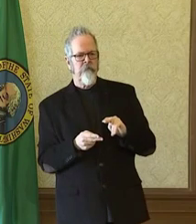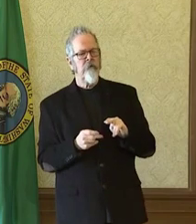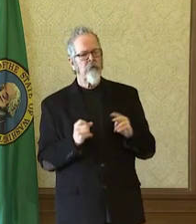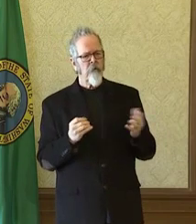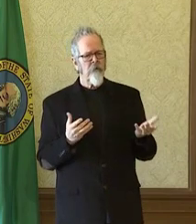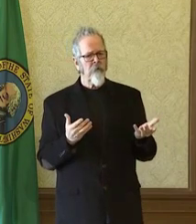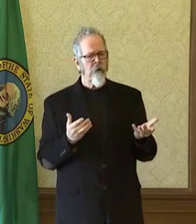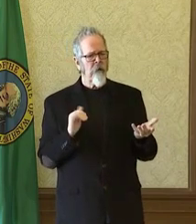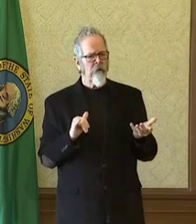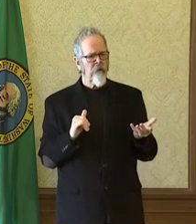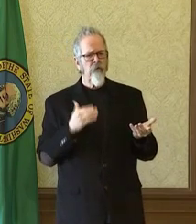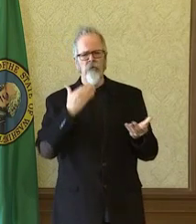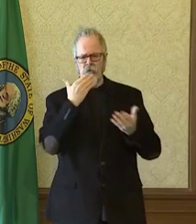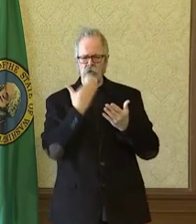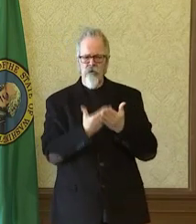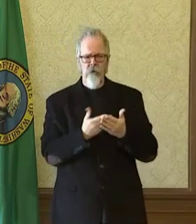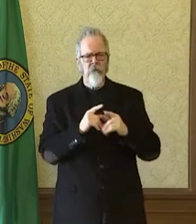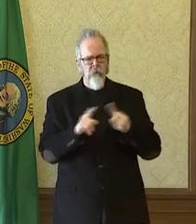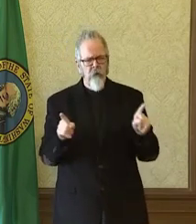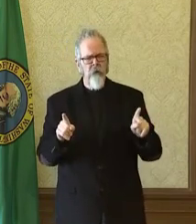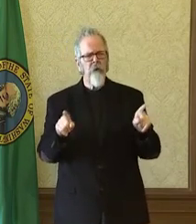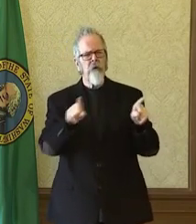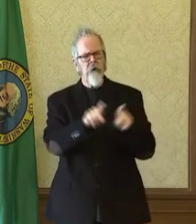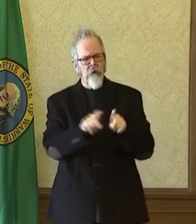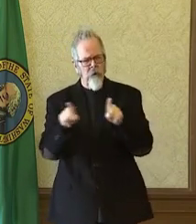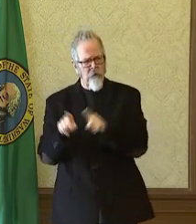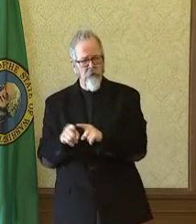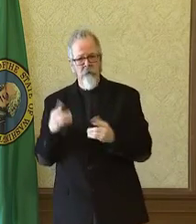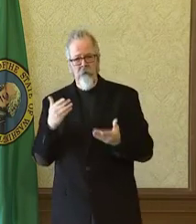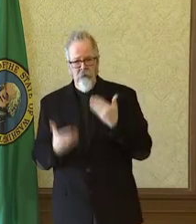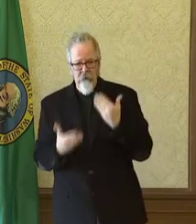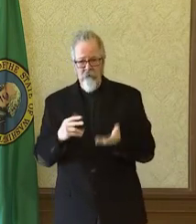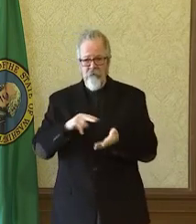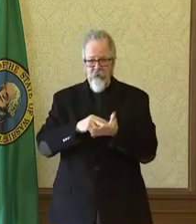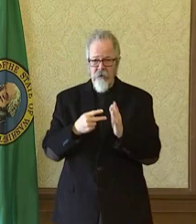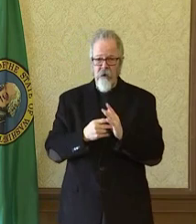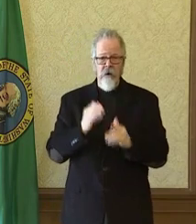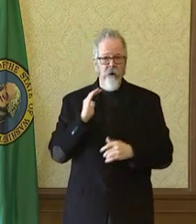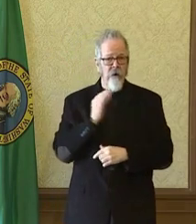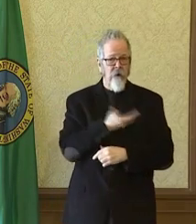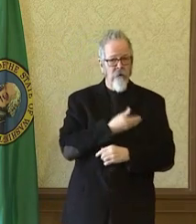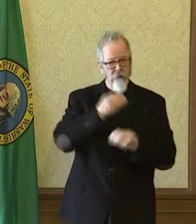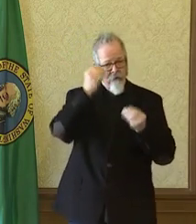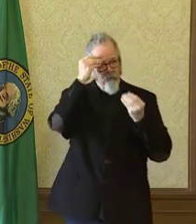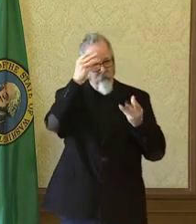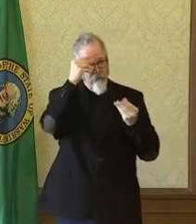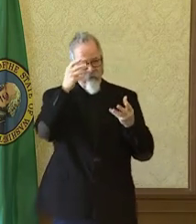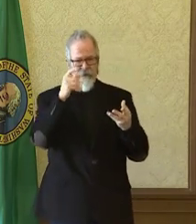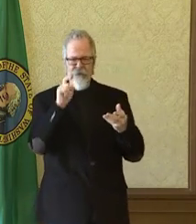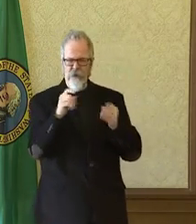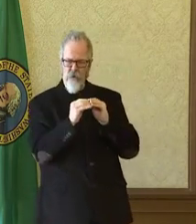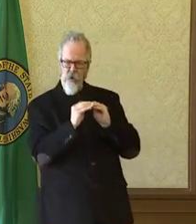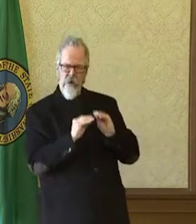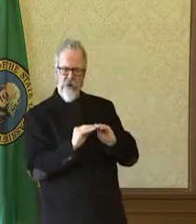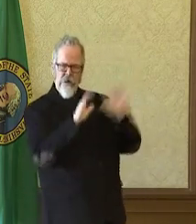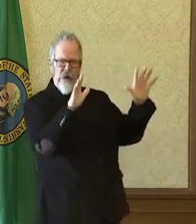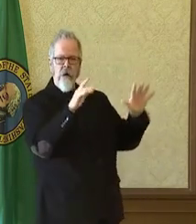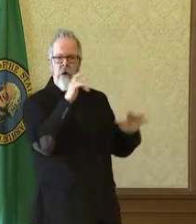think the spike that you'll really see in unemployment insurance numbers, the next big spike will happen the week